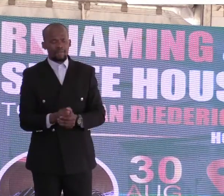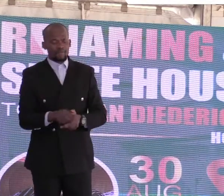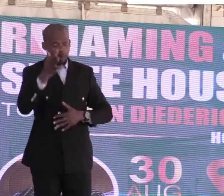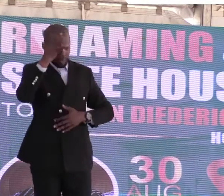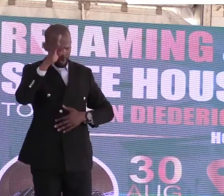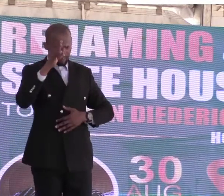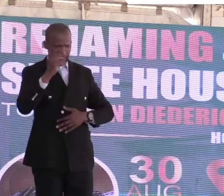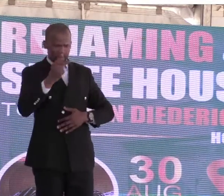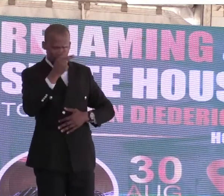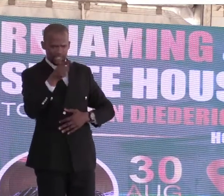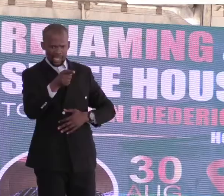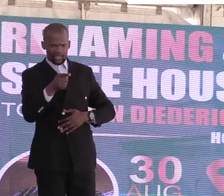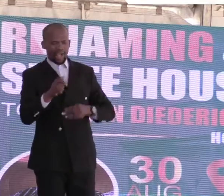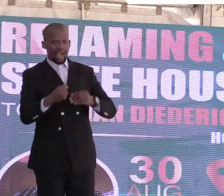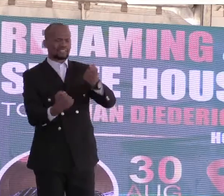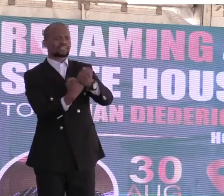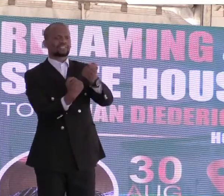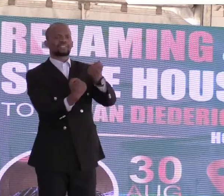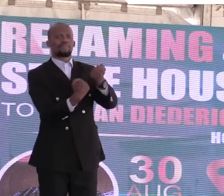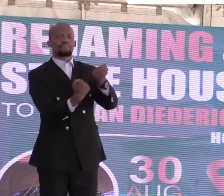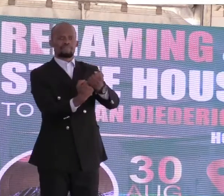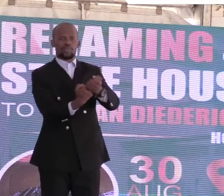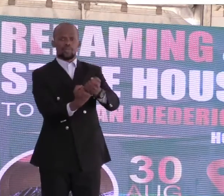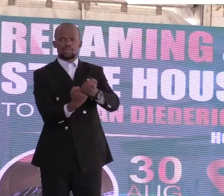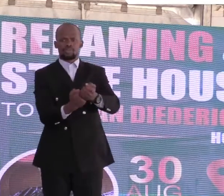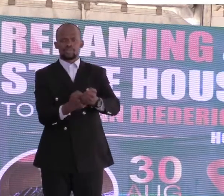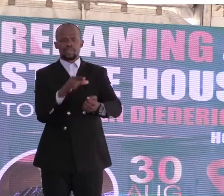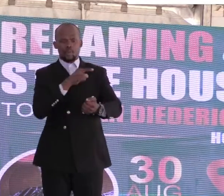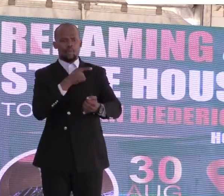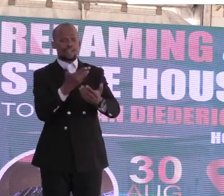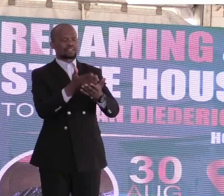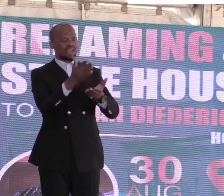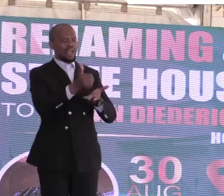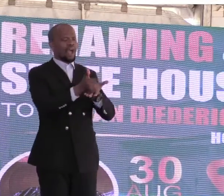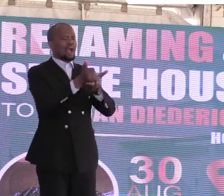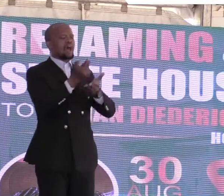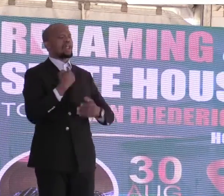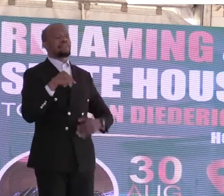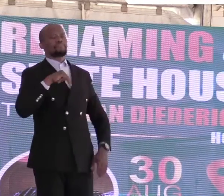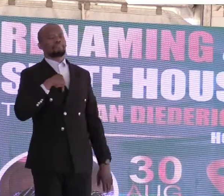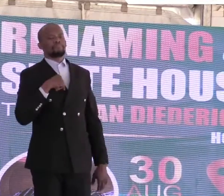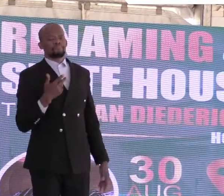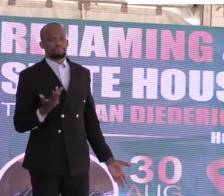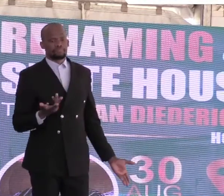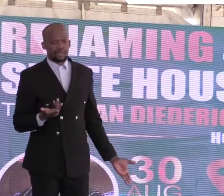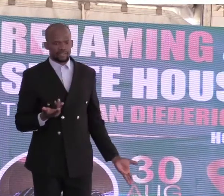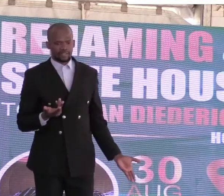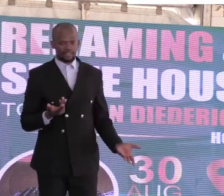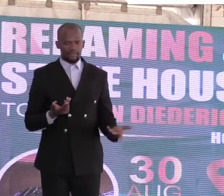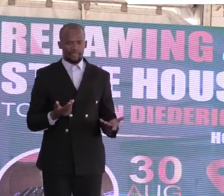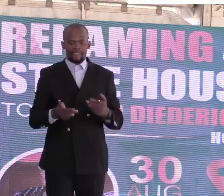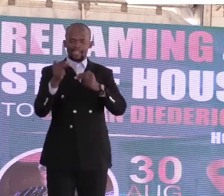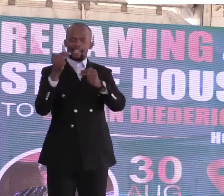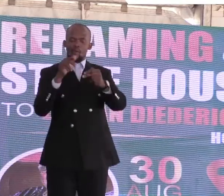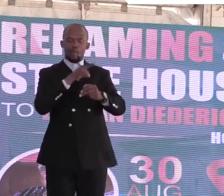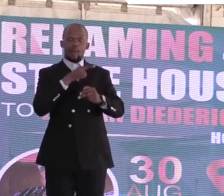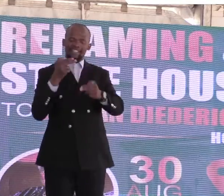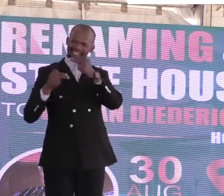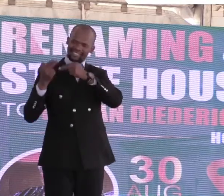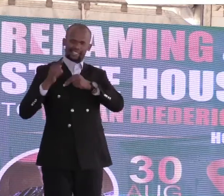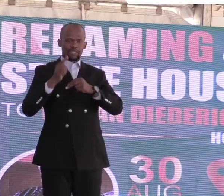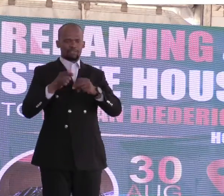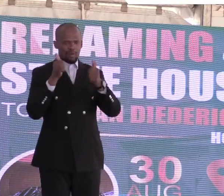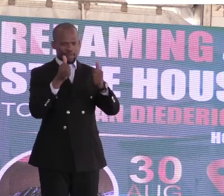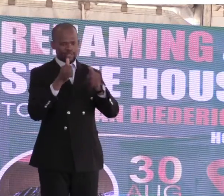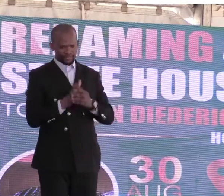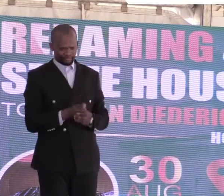a way of working with them to support that, so that they can indeed help us basukole the history ngendlela right. Therefore,